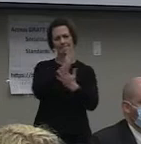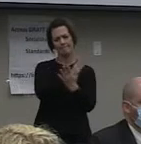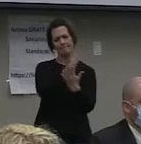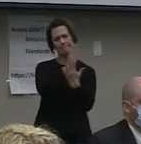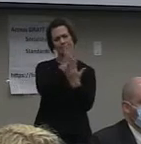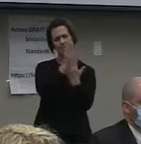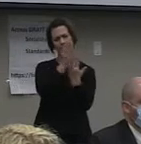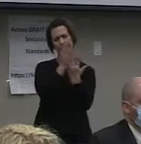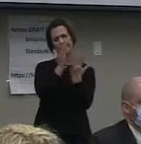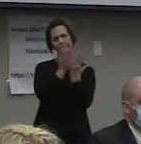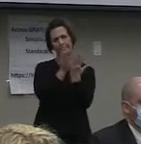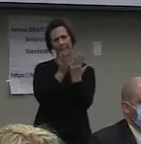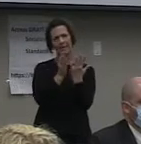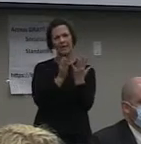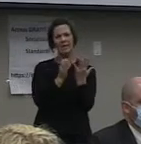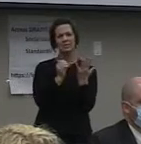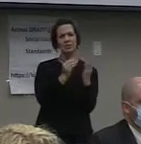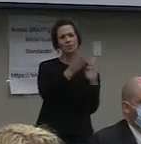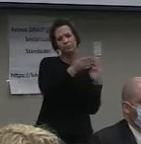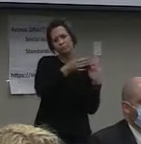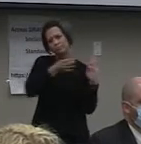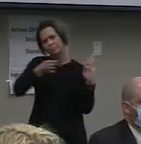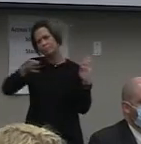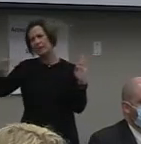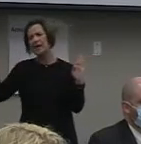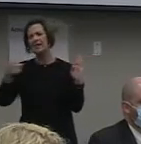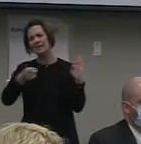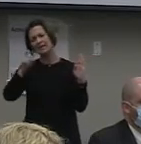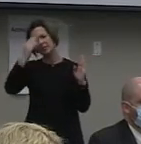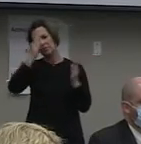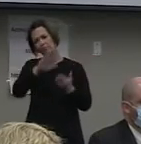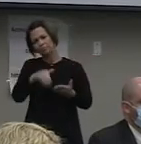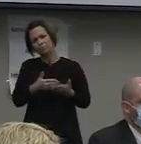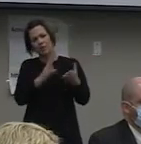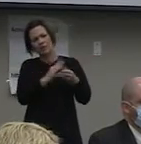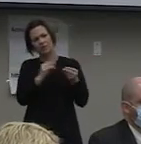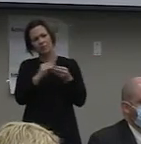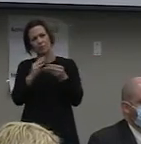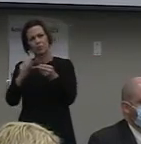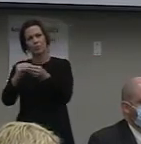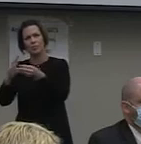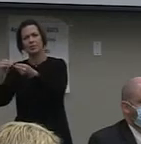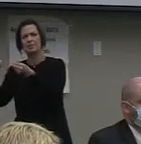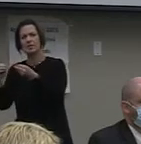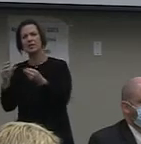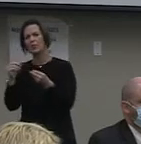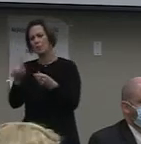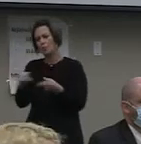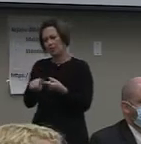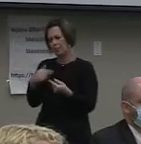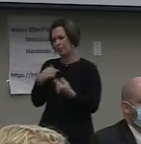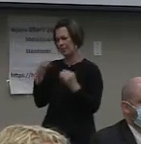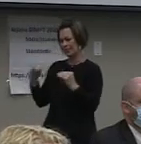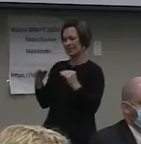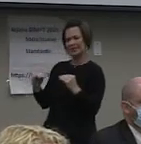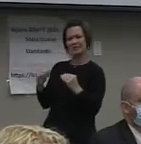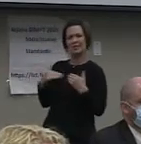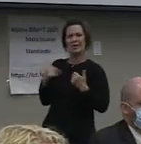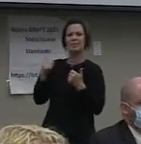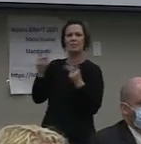the stories. And so we need to have a whole litany of stories that we teach our young people about the heritage and history of our state.